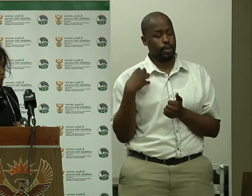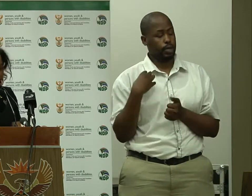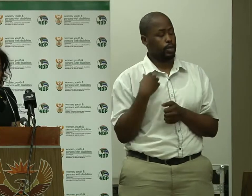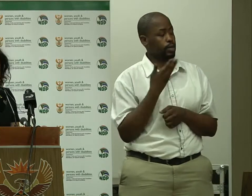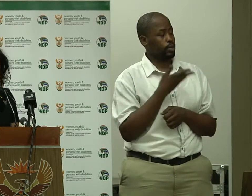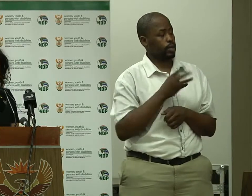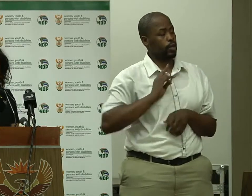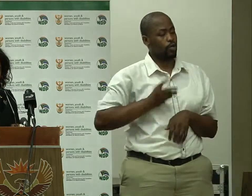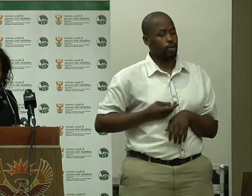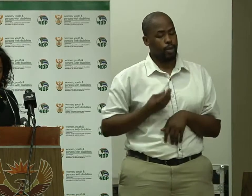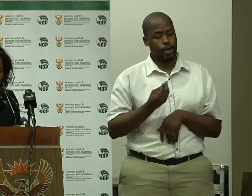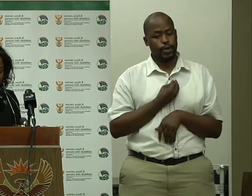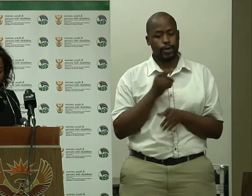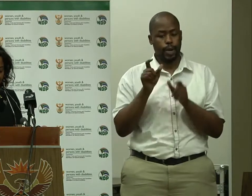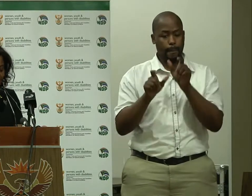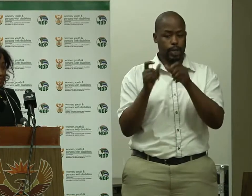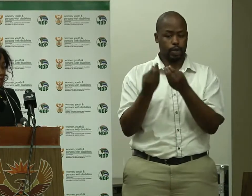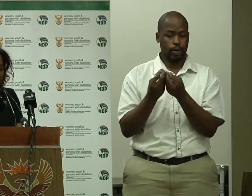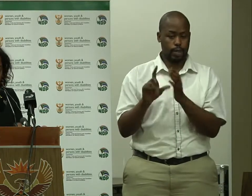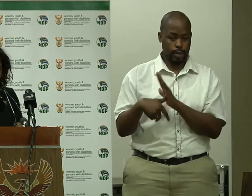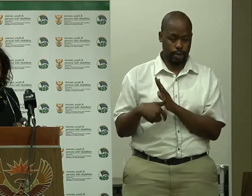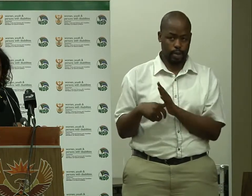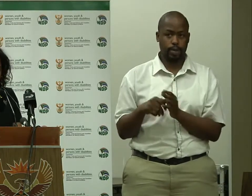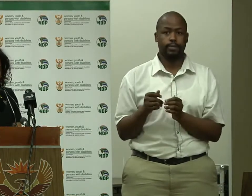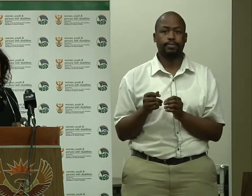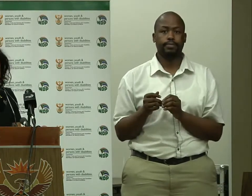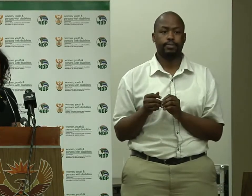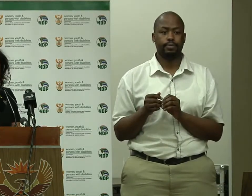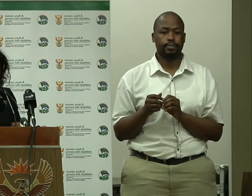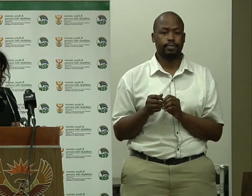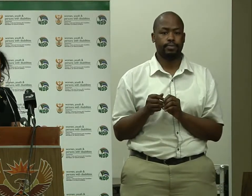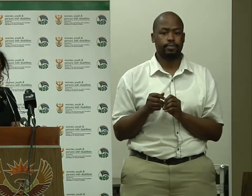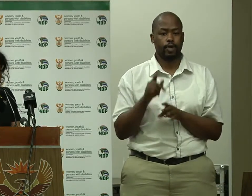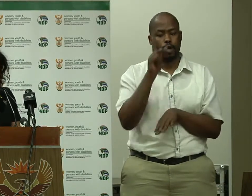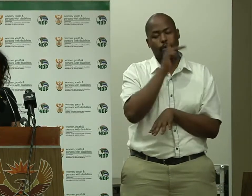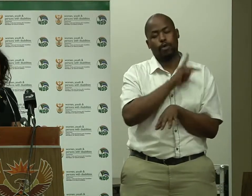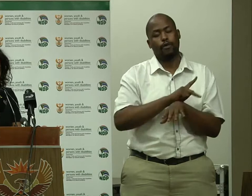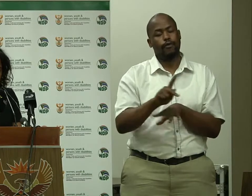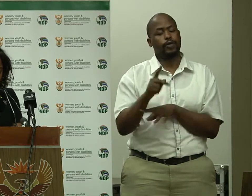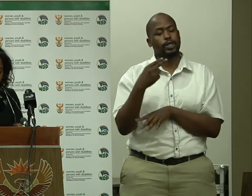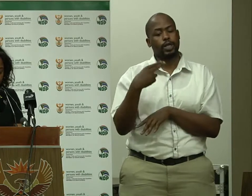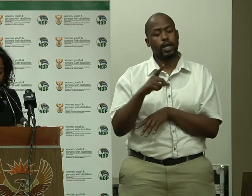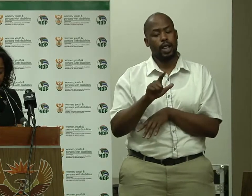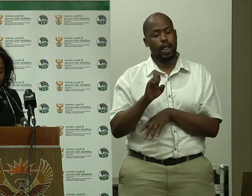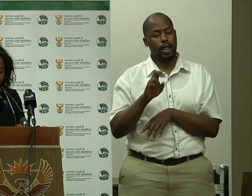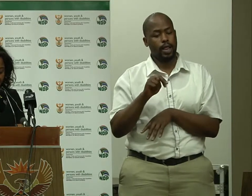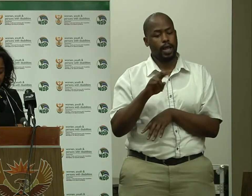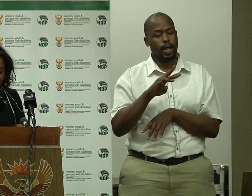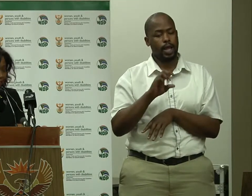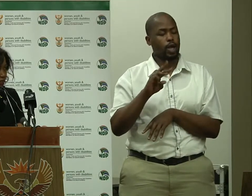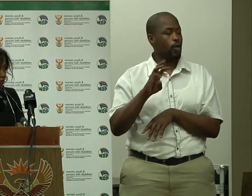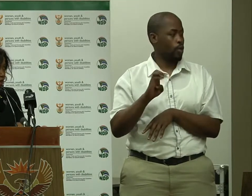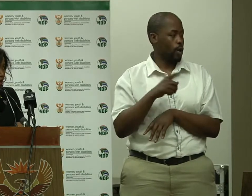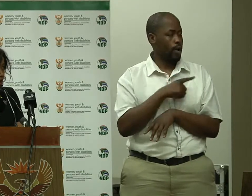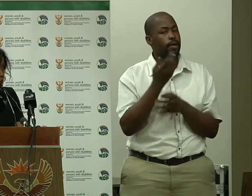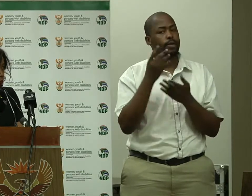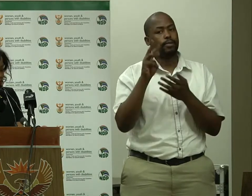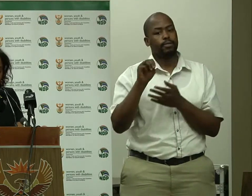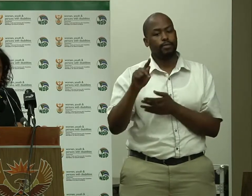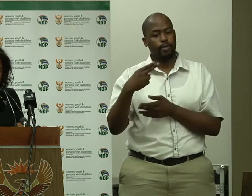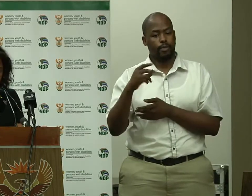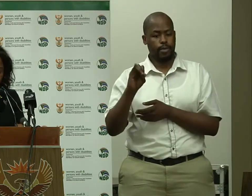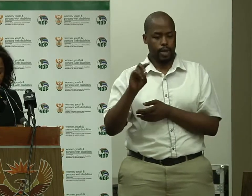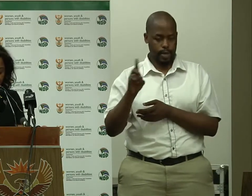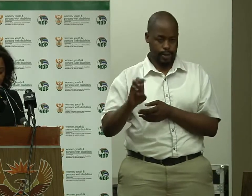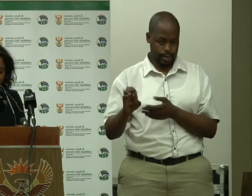for Women, Youth, and Persons with Disabilities, Professor Hlengiwe Mkhize. We've got the Director General for